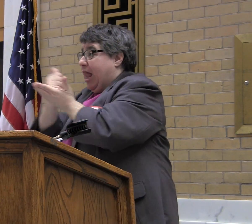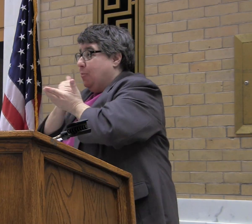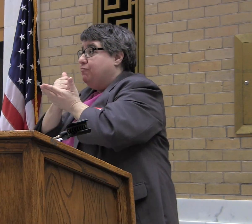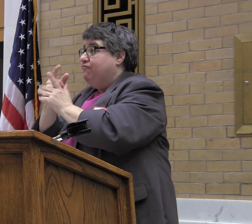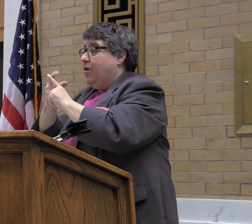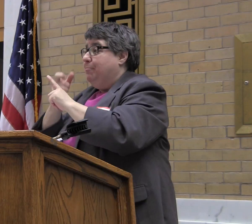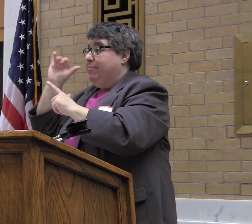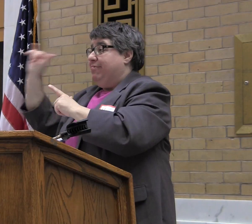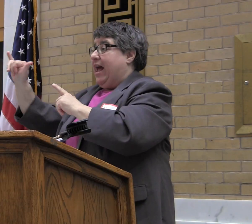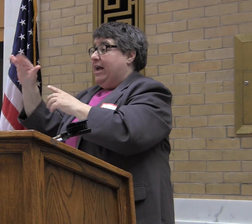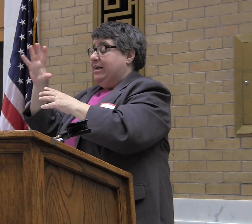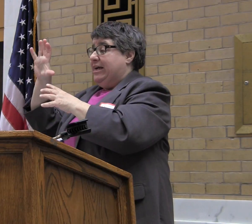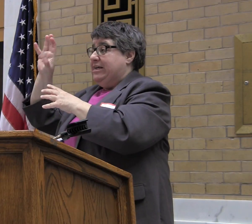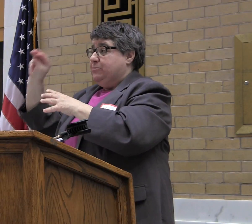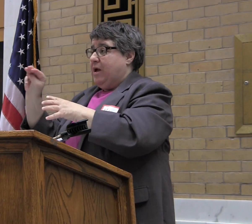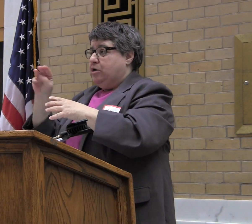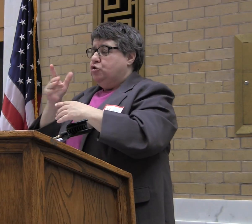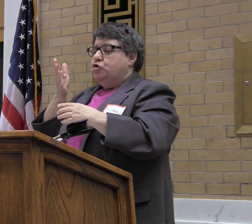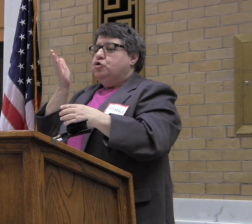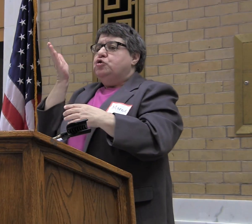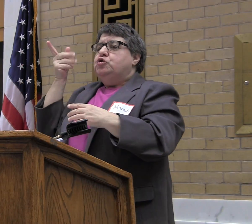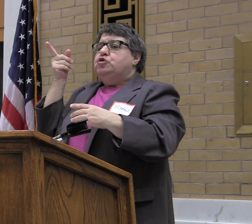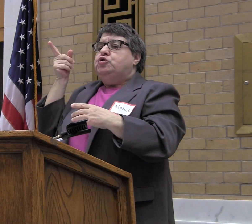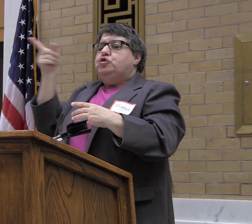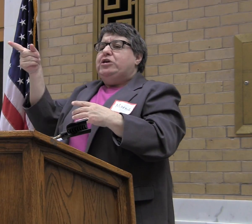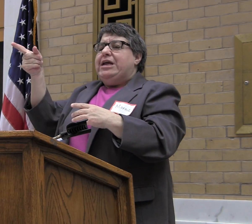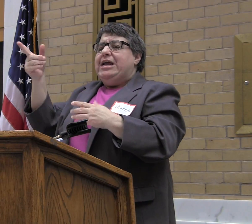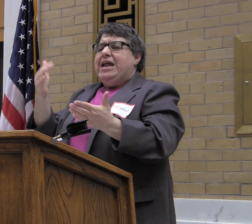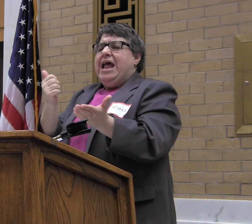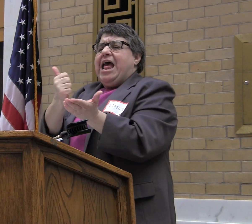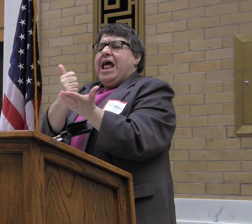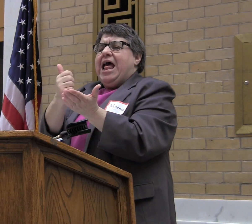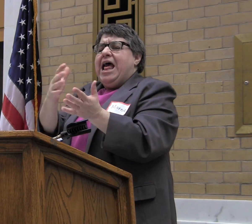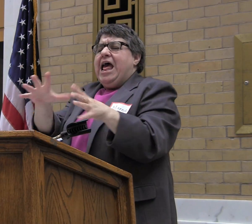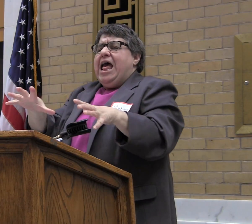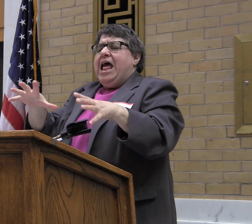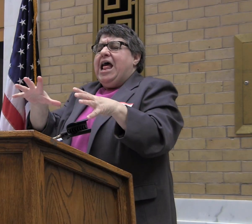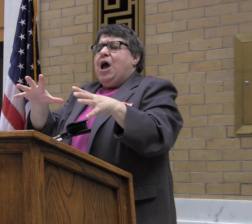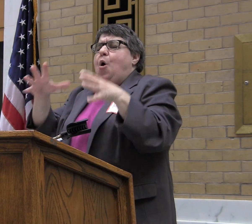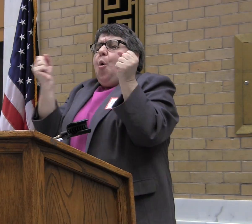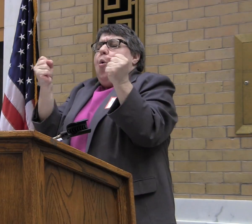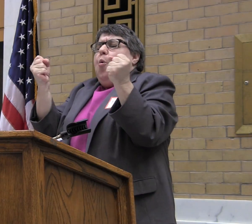I really accepted help from that case manager.